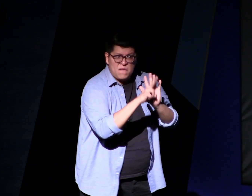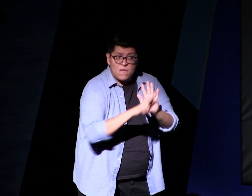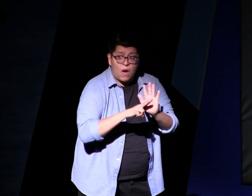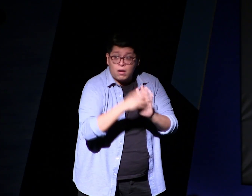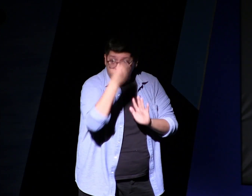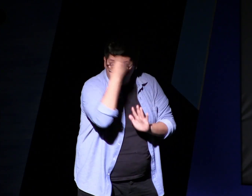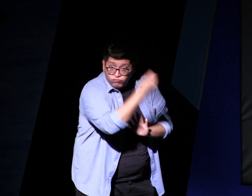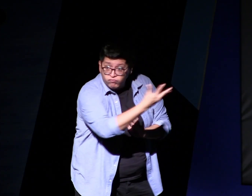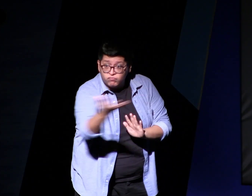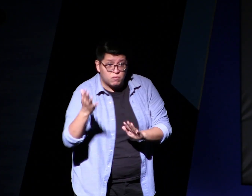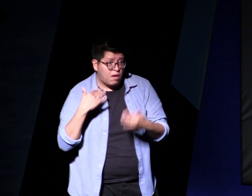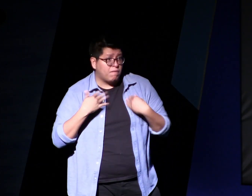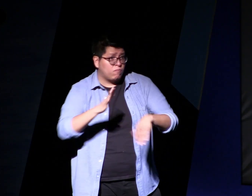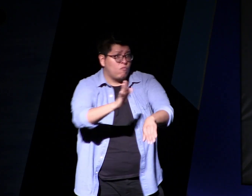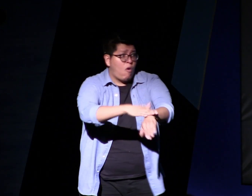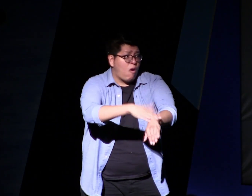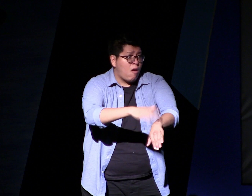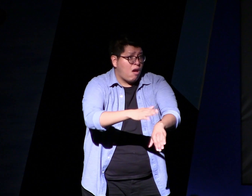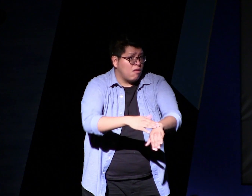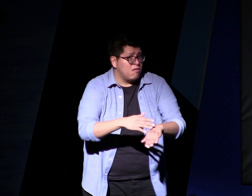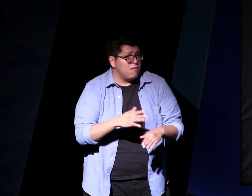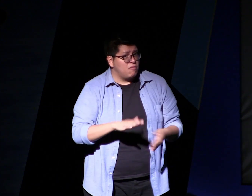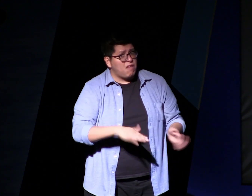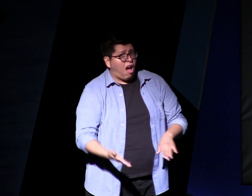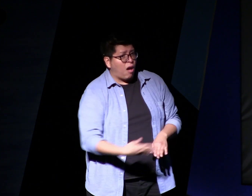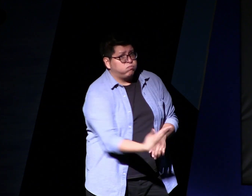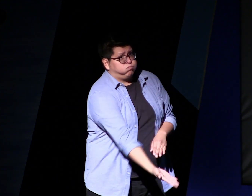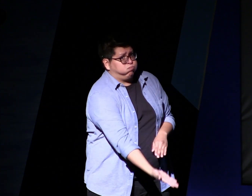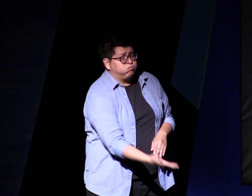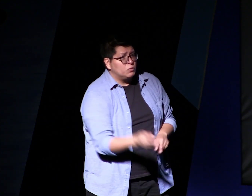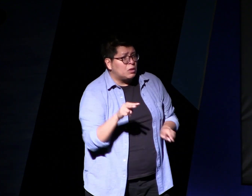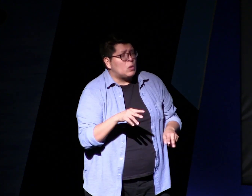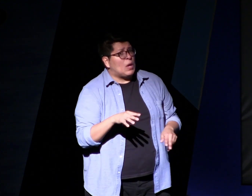And what occurred after, I'm going to show you now. Just be warned, this is graphic content.